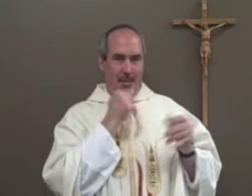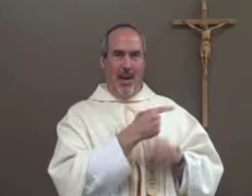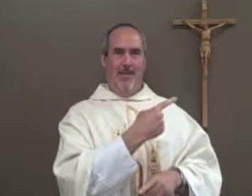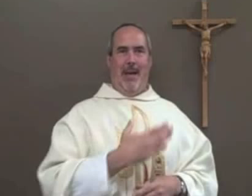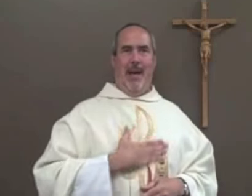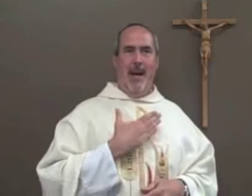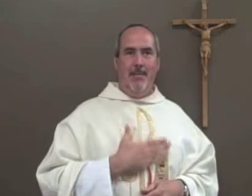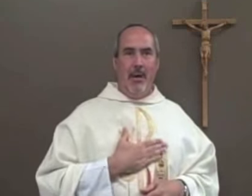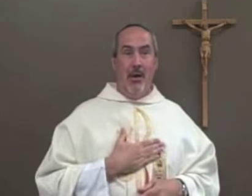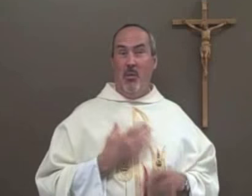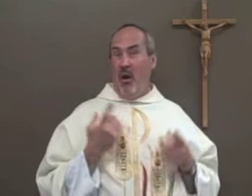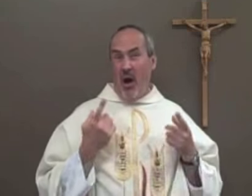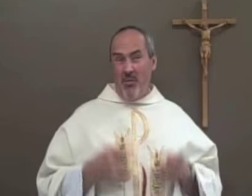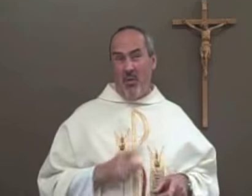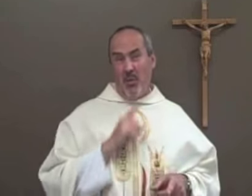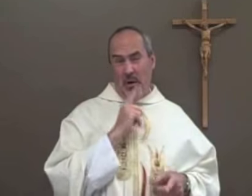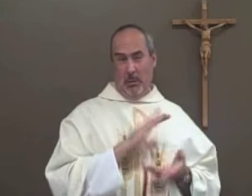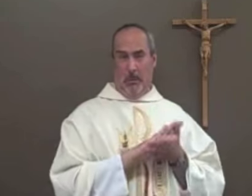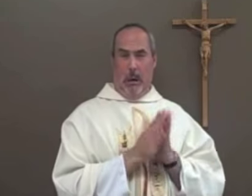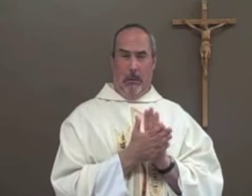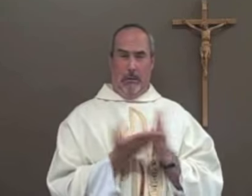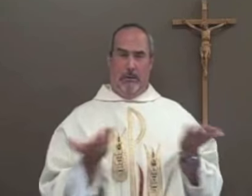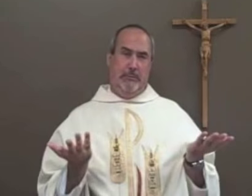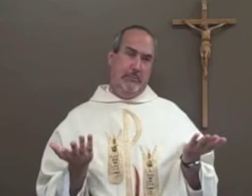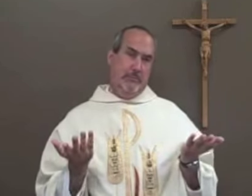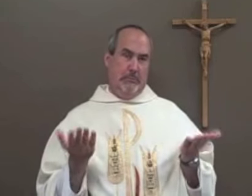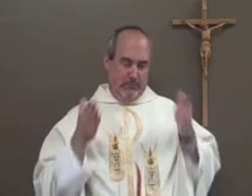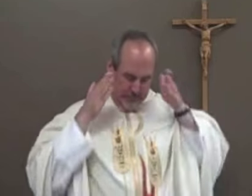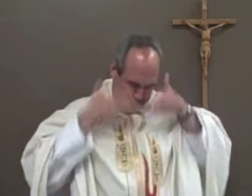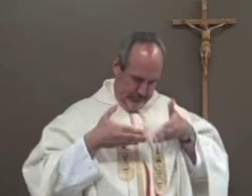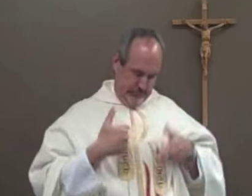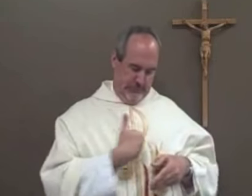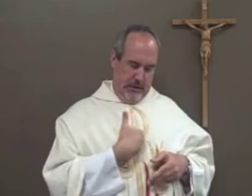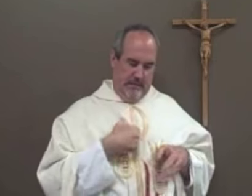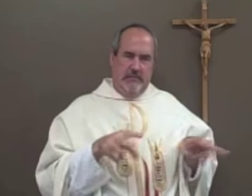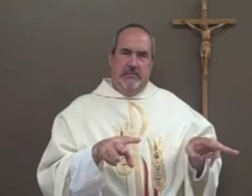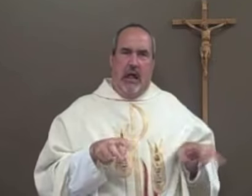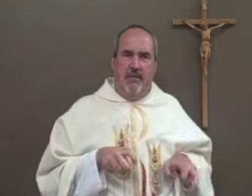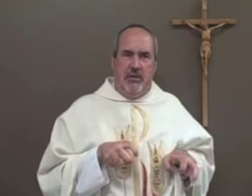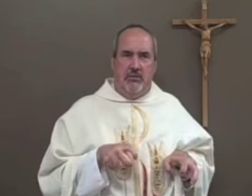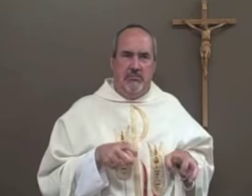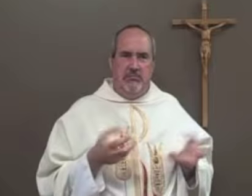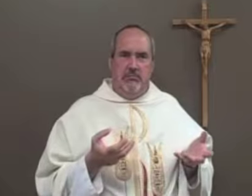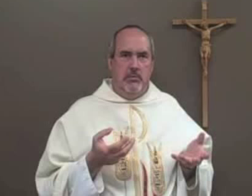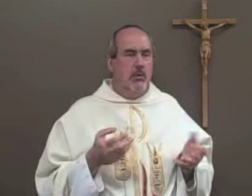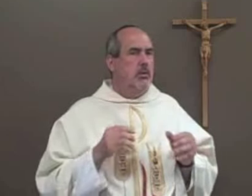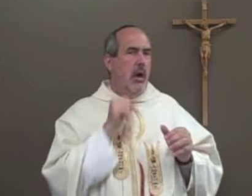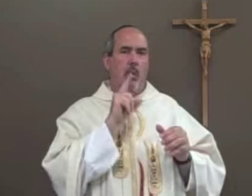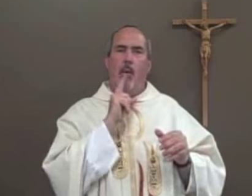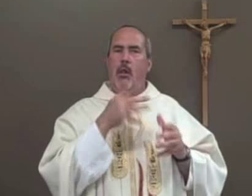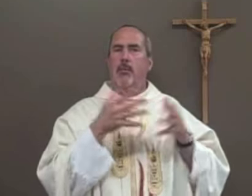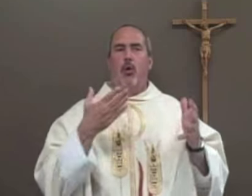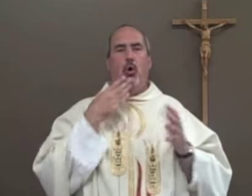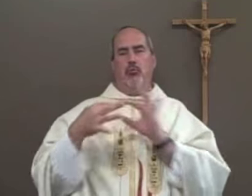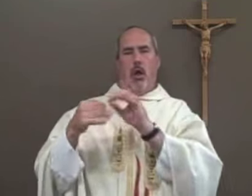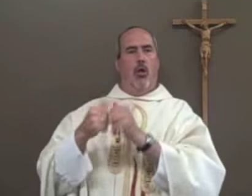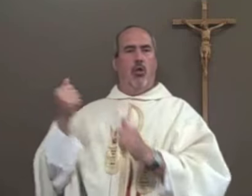person thinks they need to have all of these things to make them happy. But in the end, what happens is they become very self-centered,